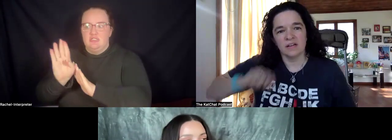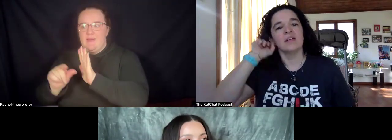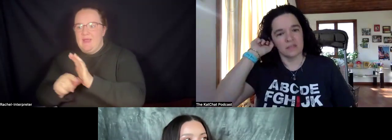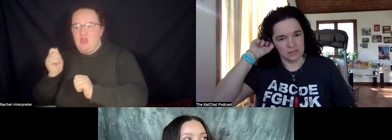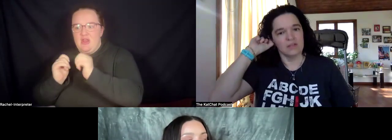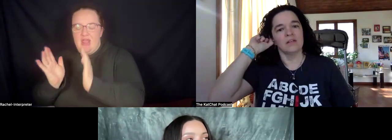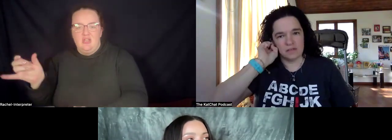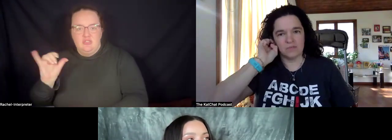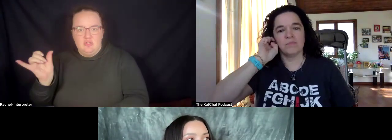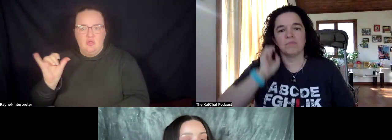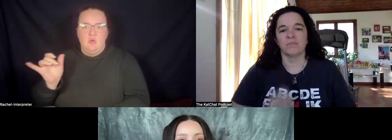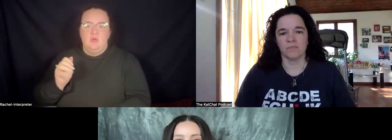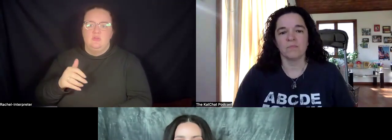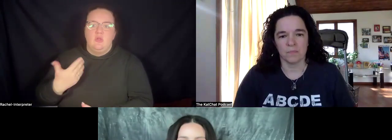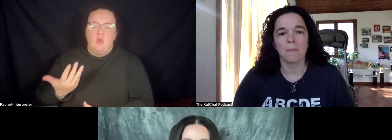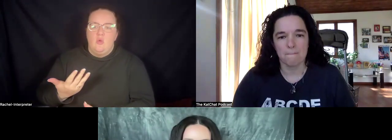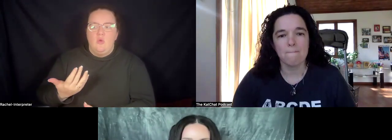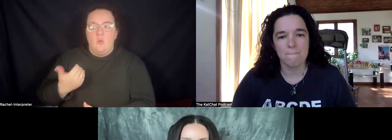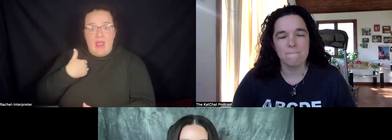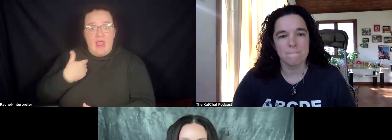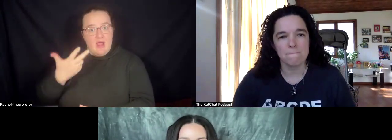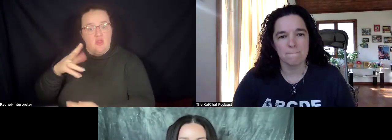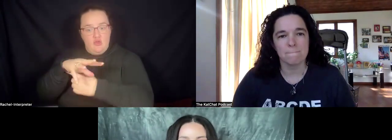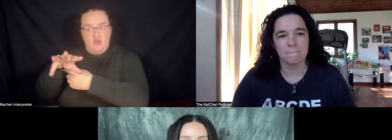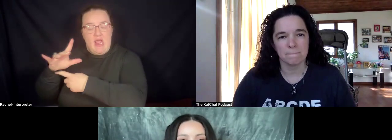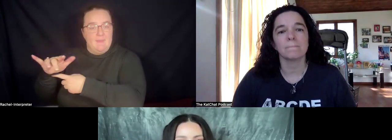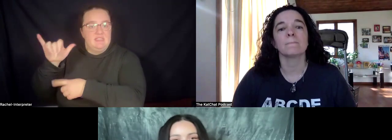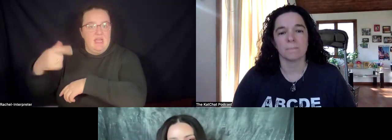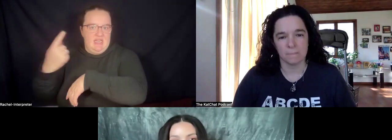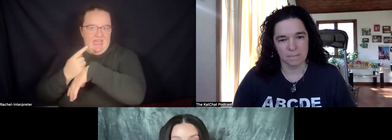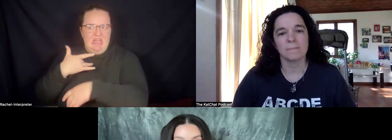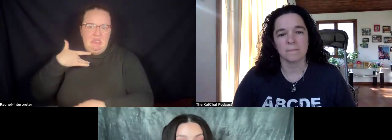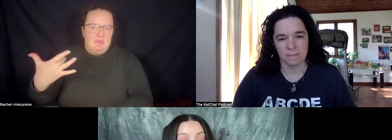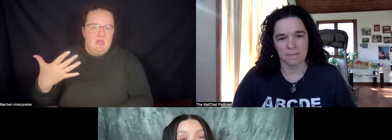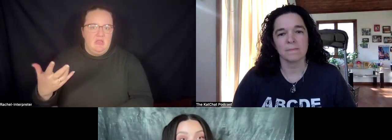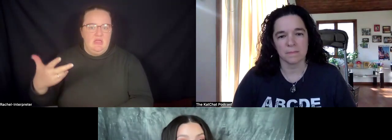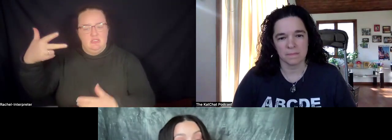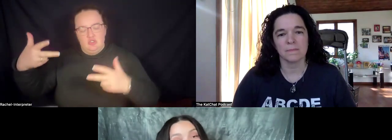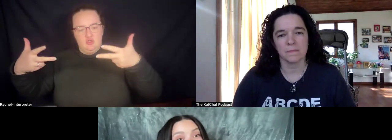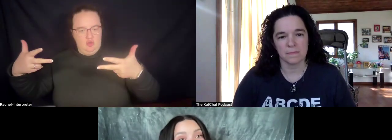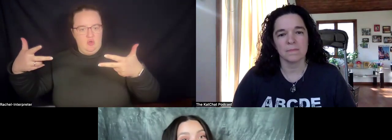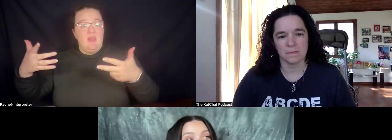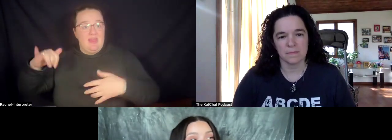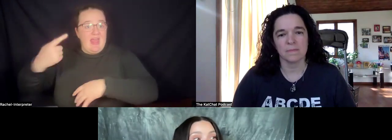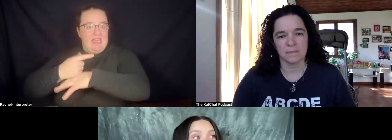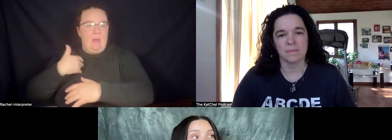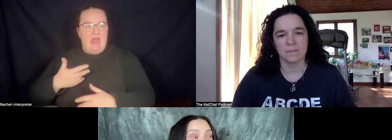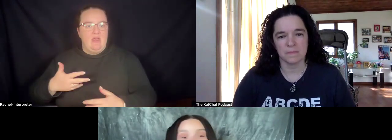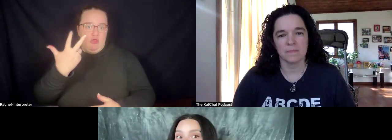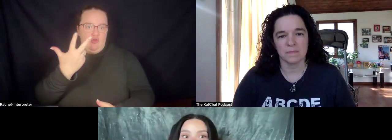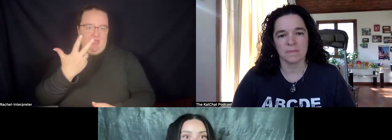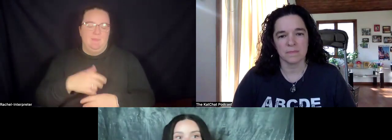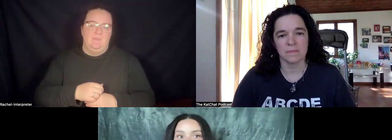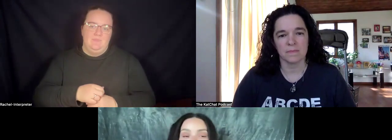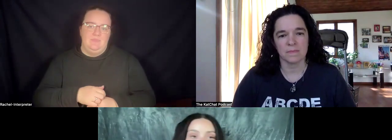as well. And we ended up having three cameras in that day. Usually we would shoot with two, but we had three cameras because